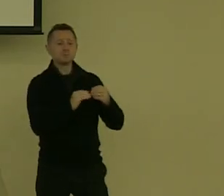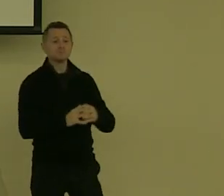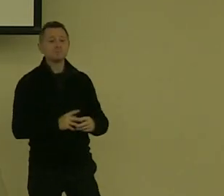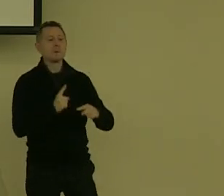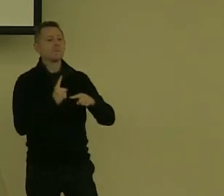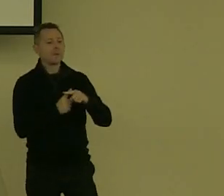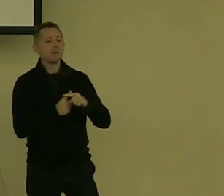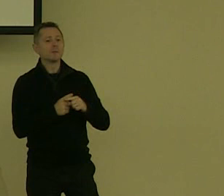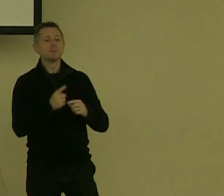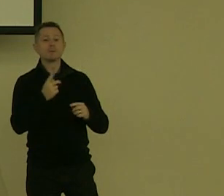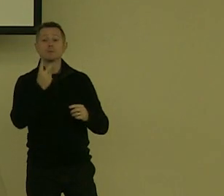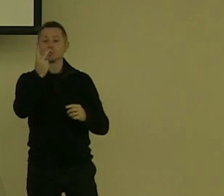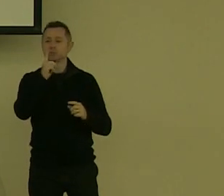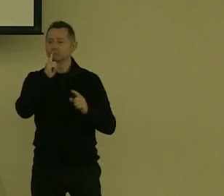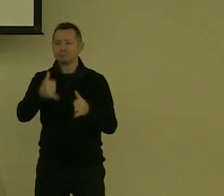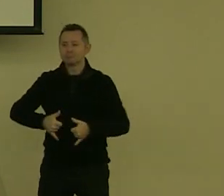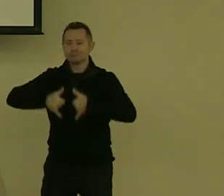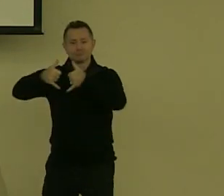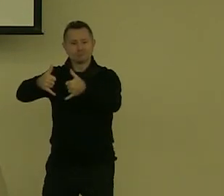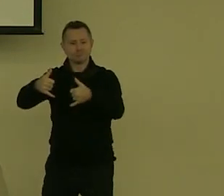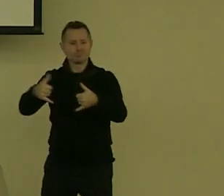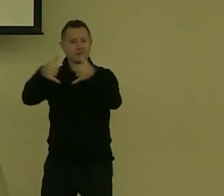prizes to none of you.